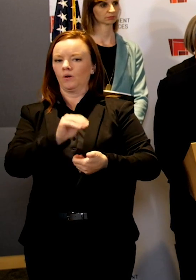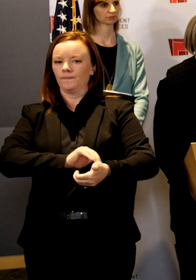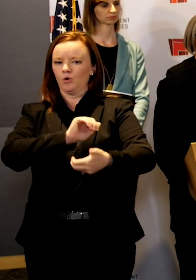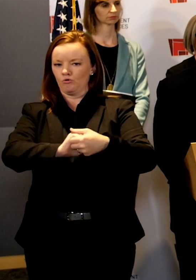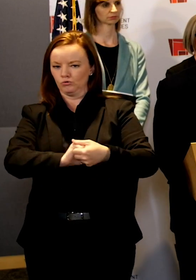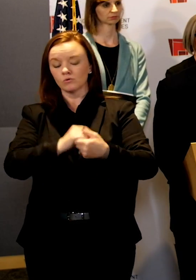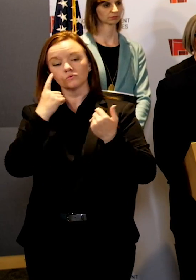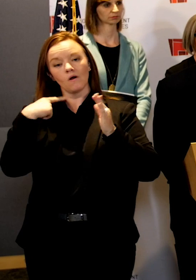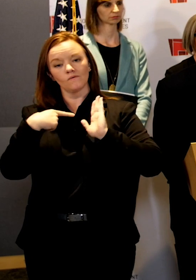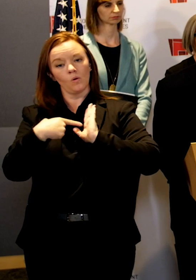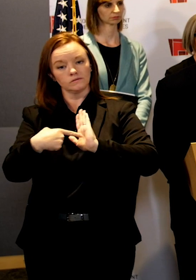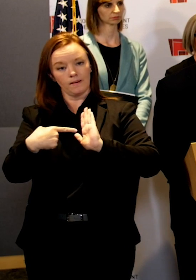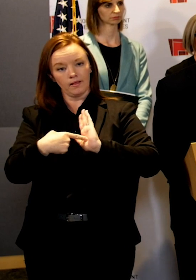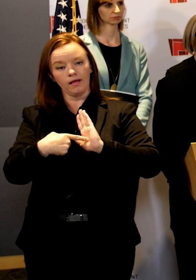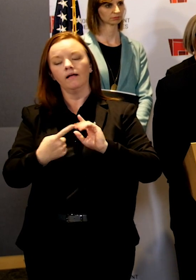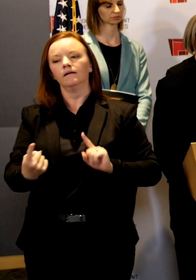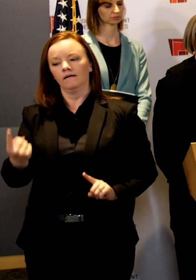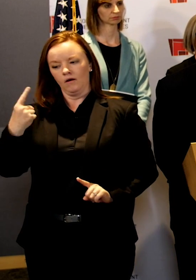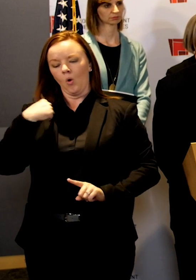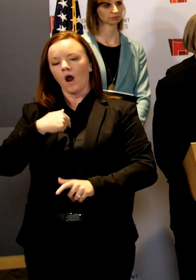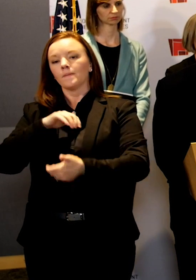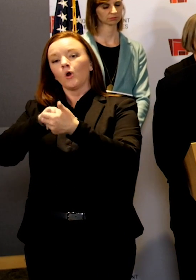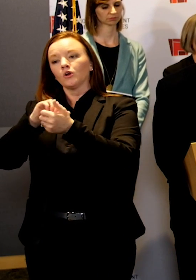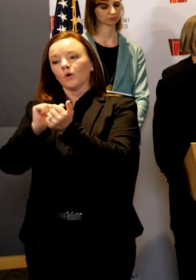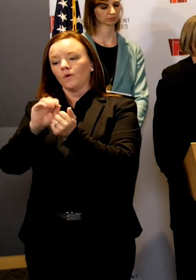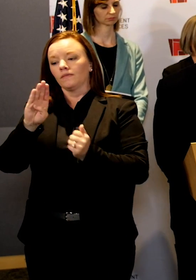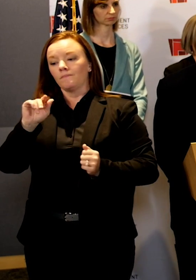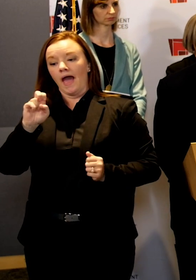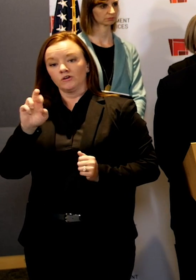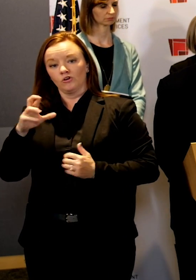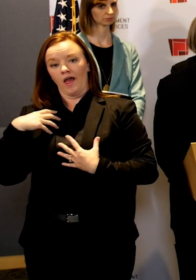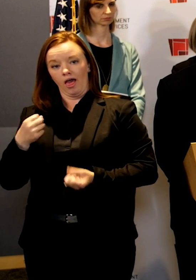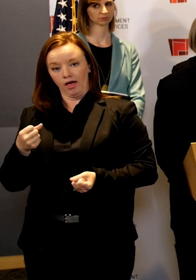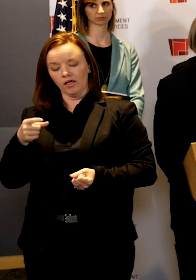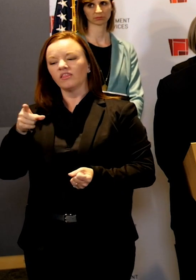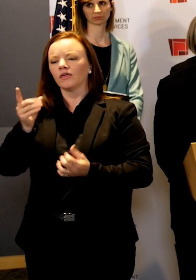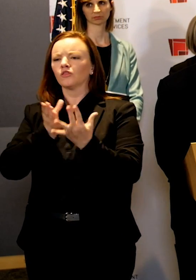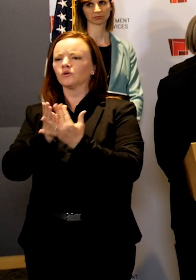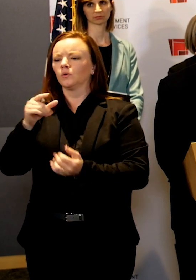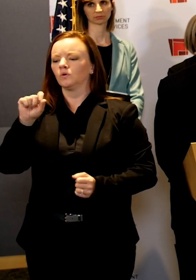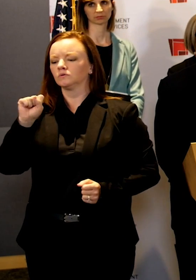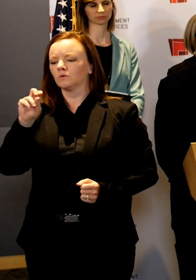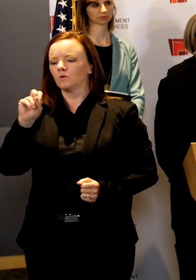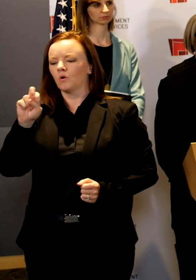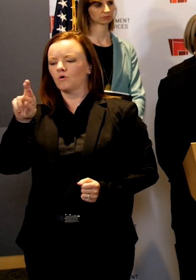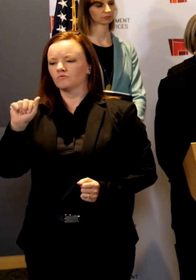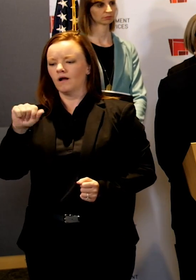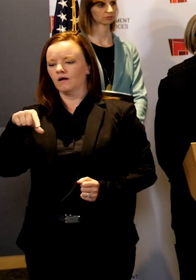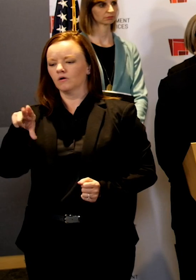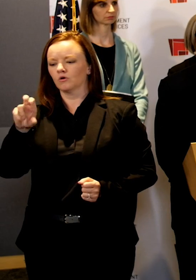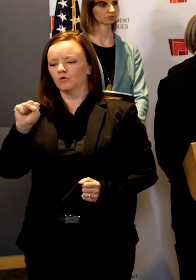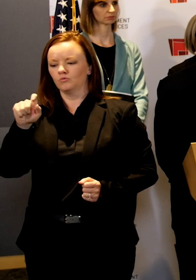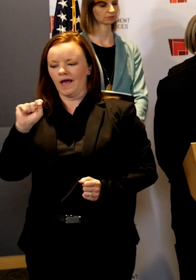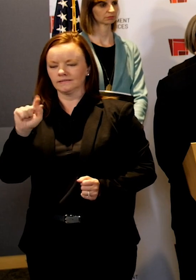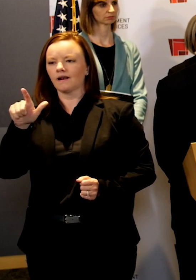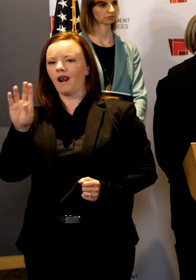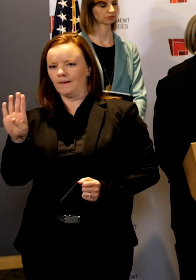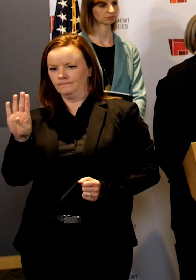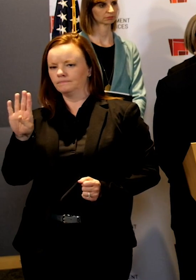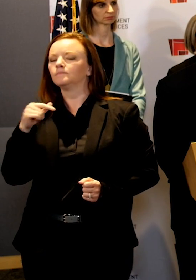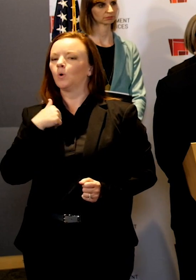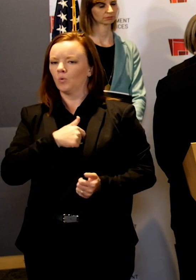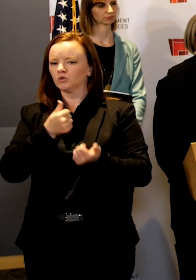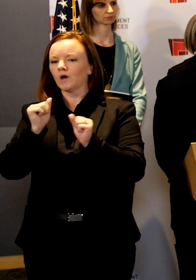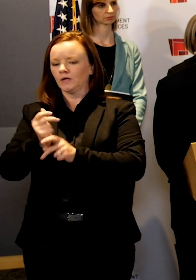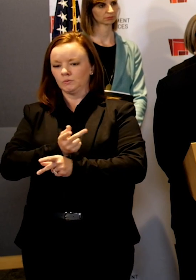for instance, the one that we're partnering with Banner Health on, that would go through Sonora Quest Laboratories, because we are trying to keep